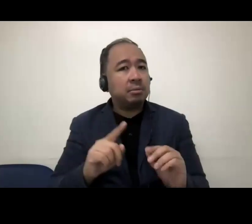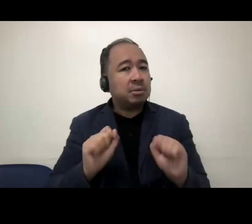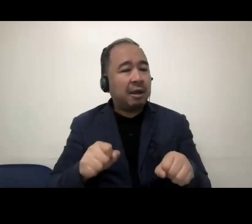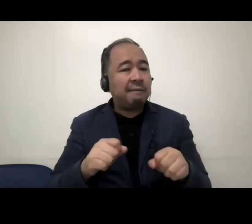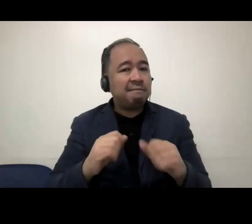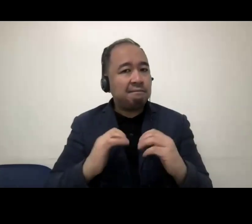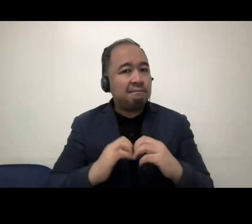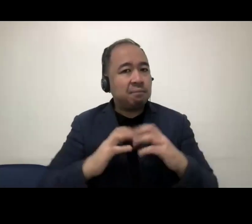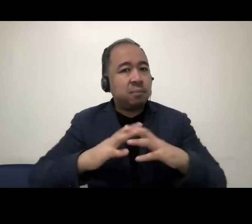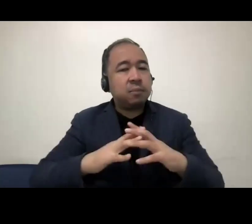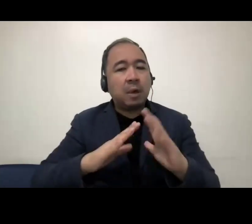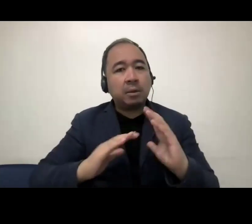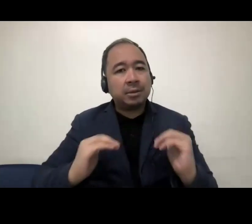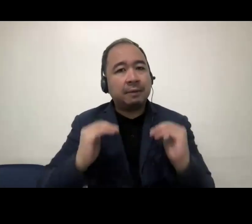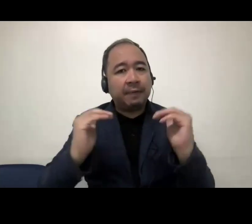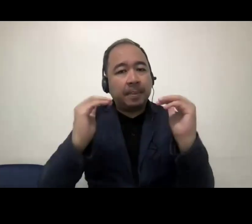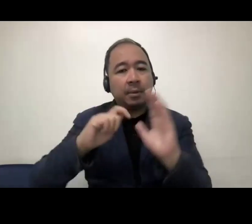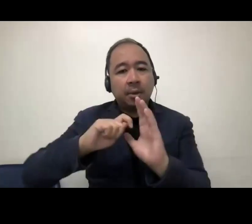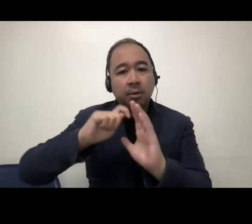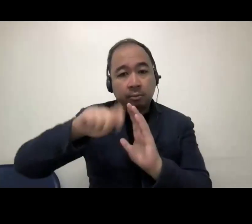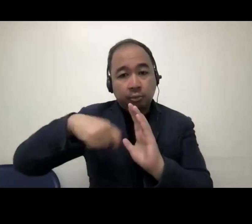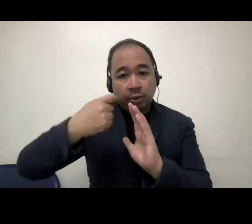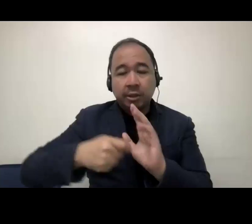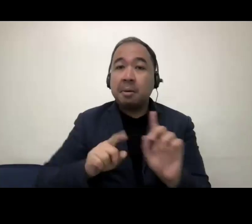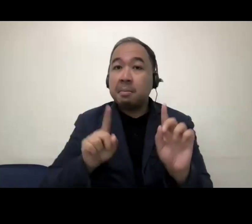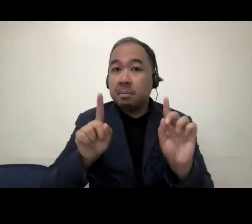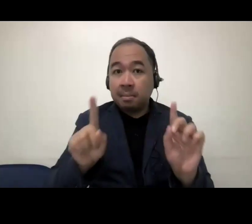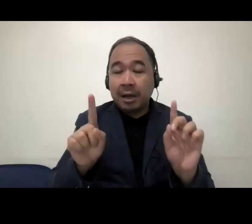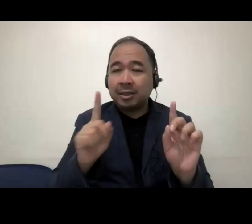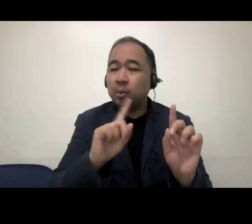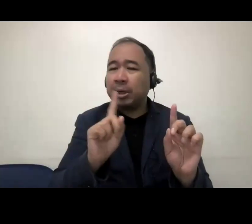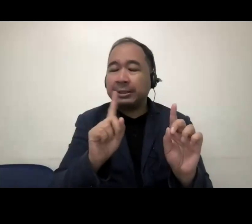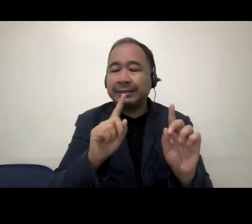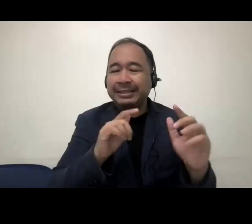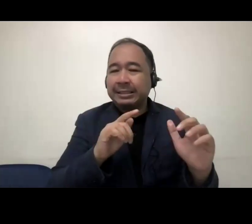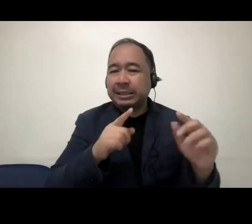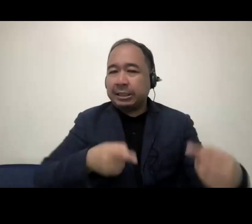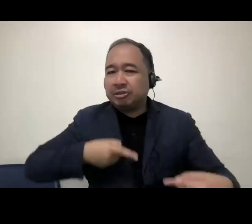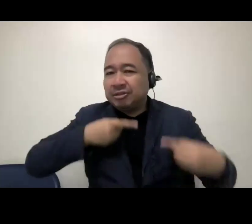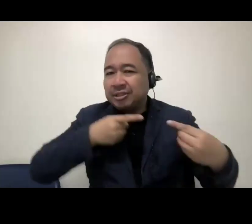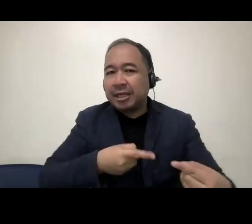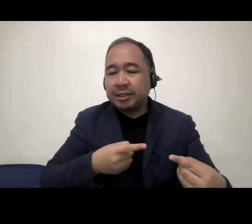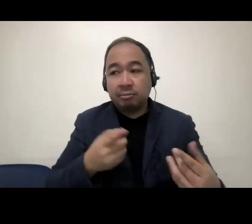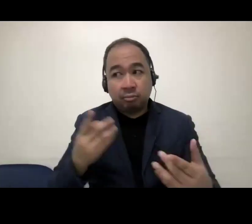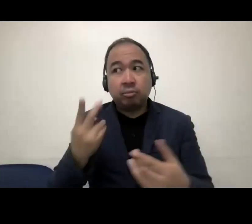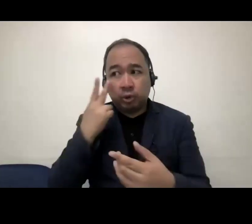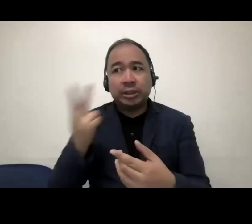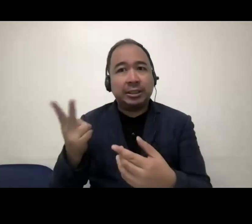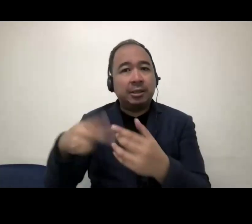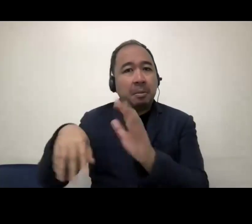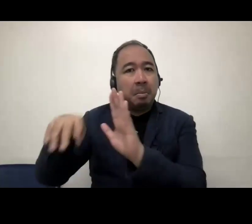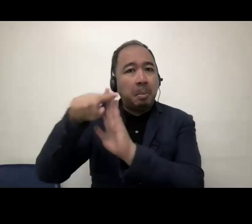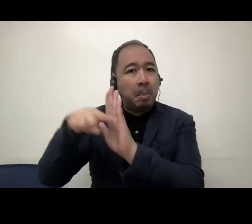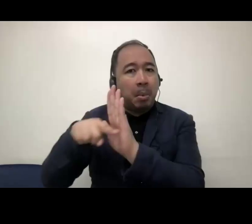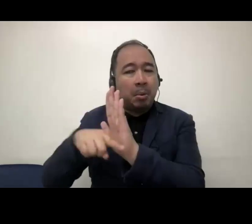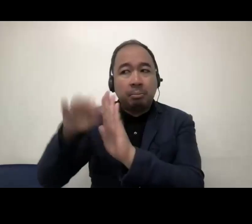their implementation, despite strong legal and policy frameworks. And those